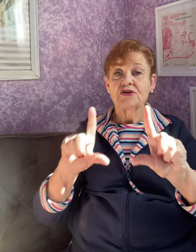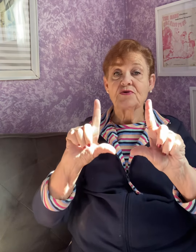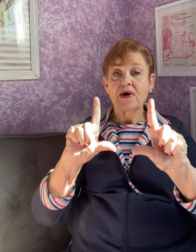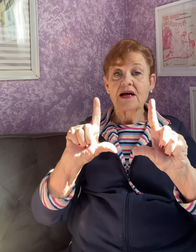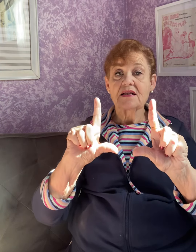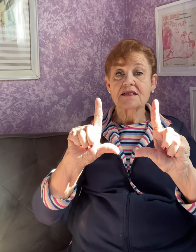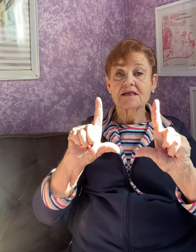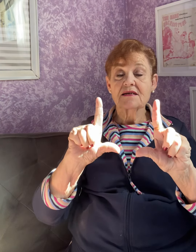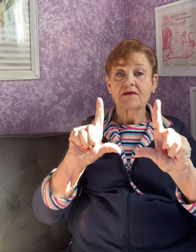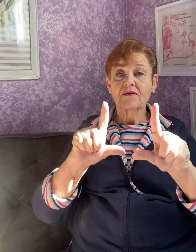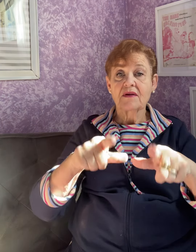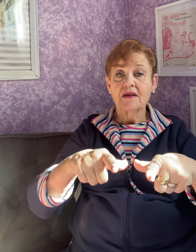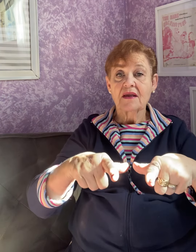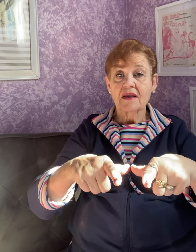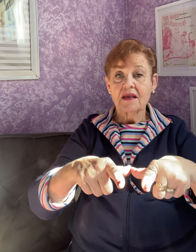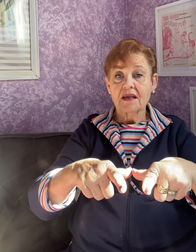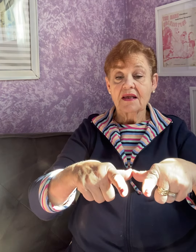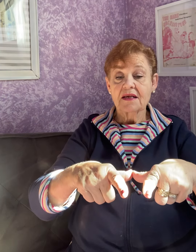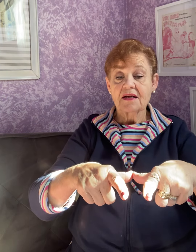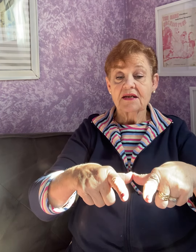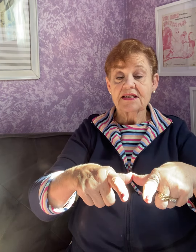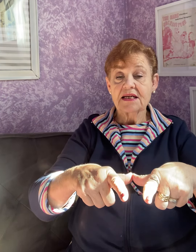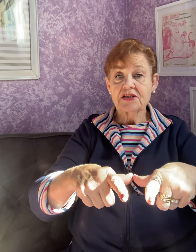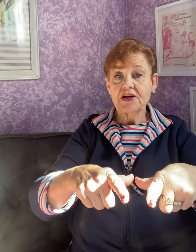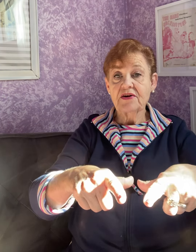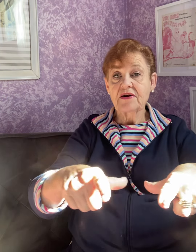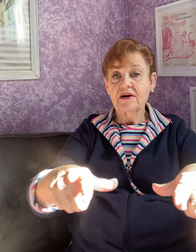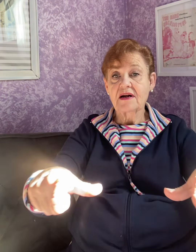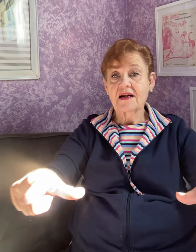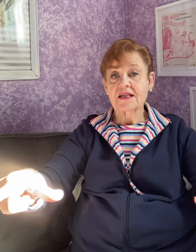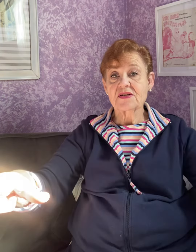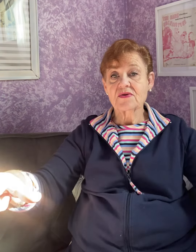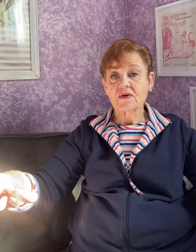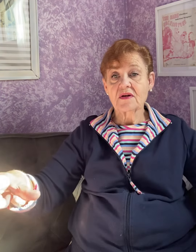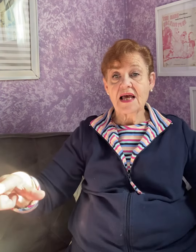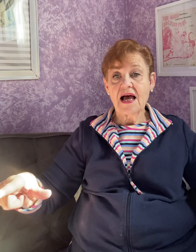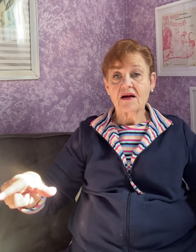2 L's, touch here and circle out.